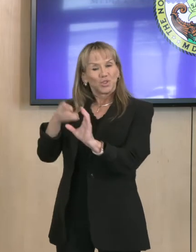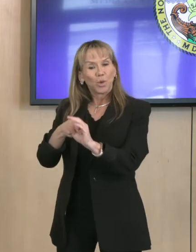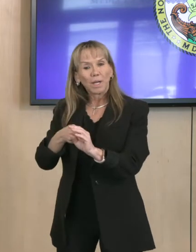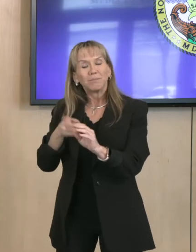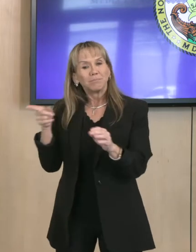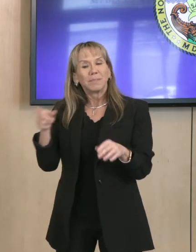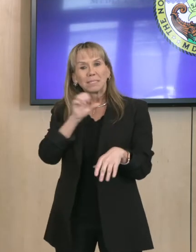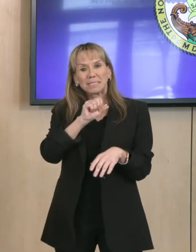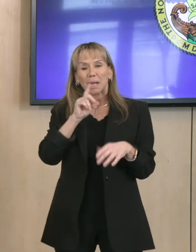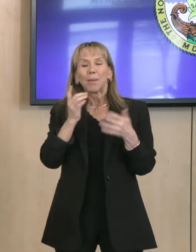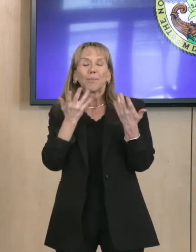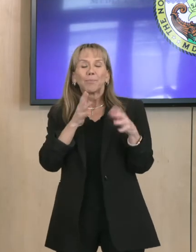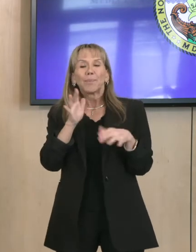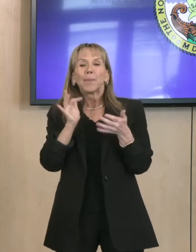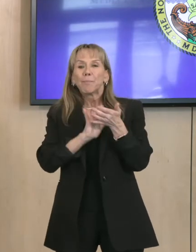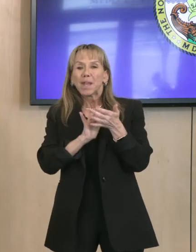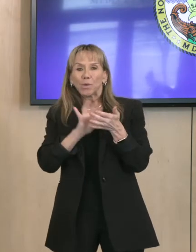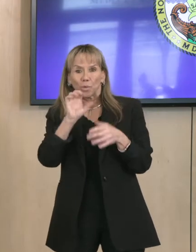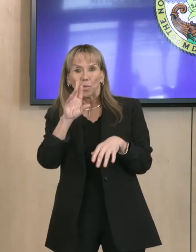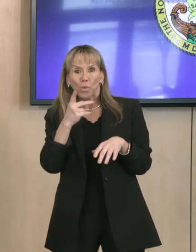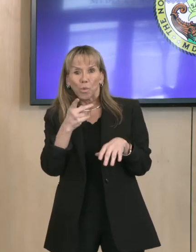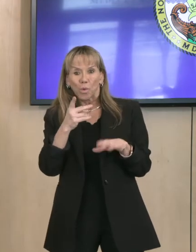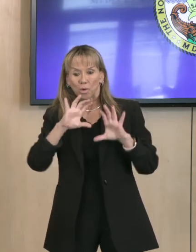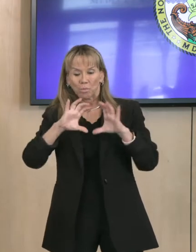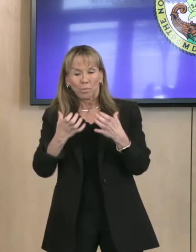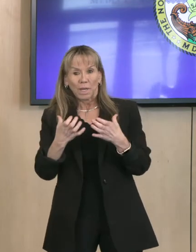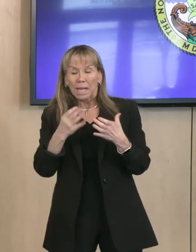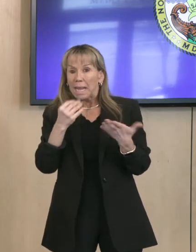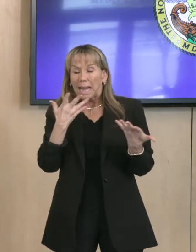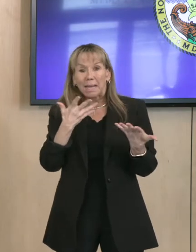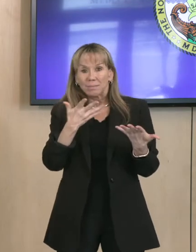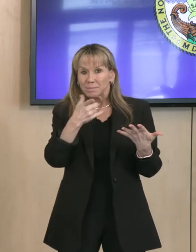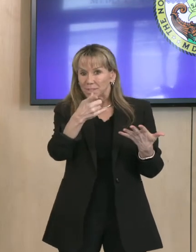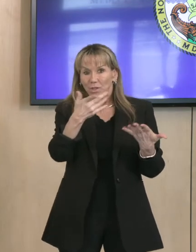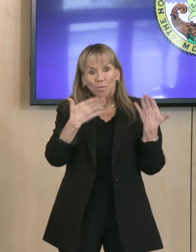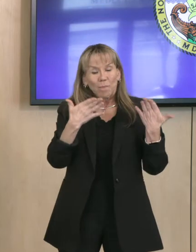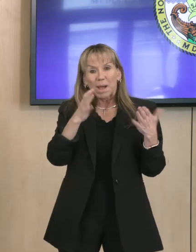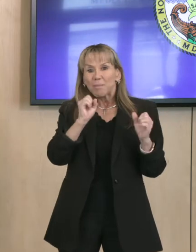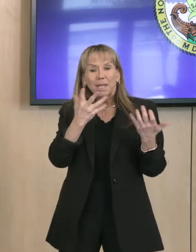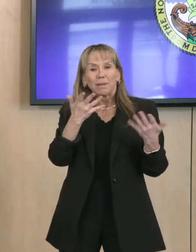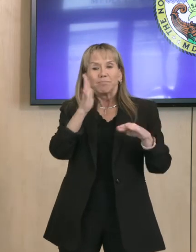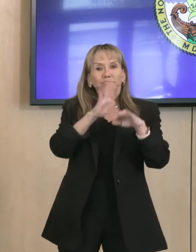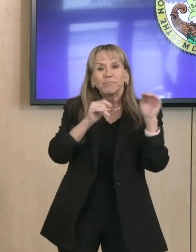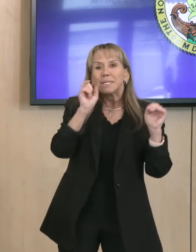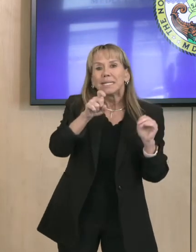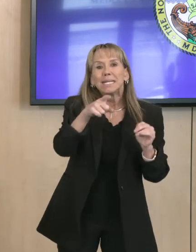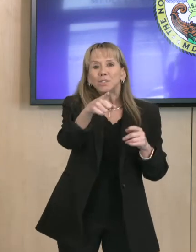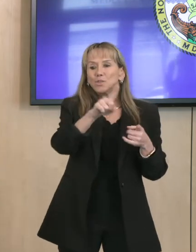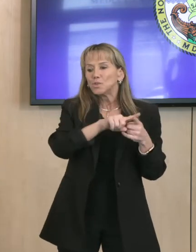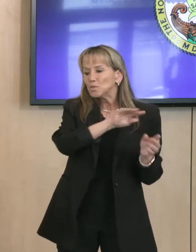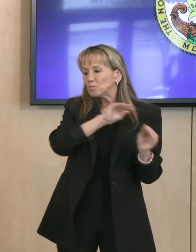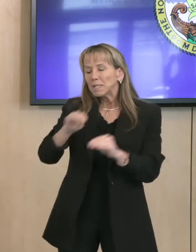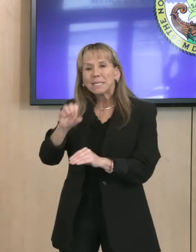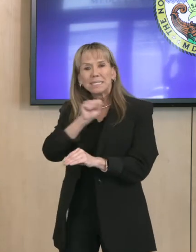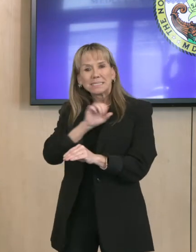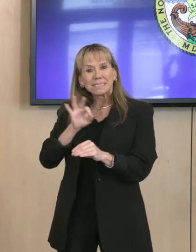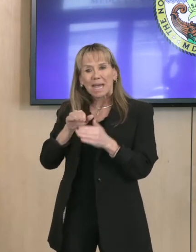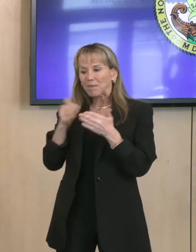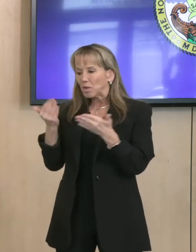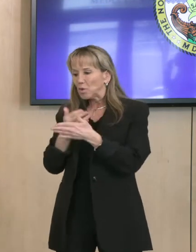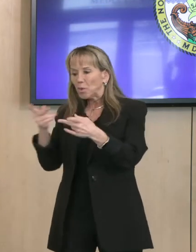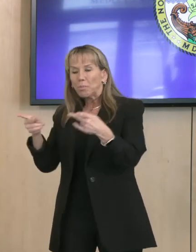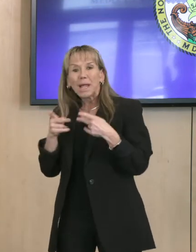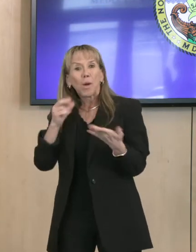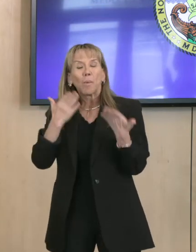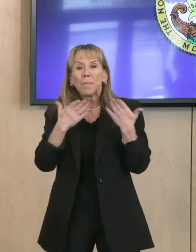to stand by and be ready. You could be needed to staff one of these new entities. You could be needed to assist in a